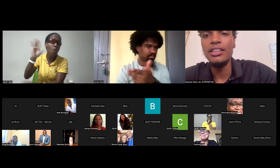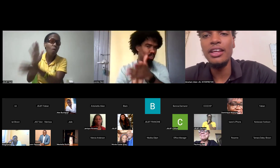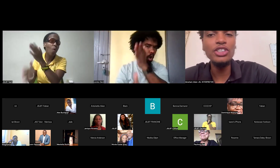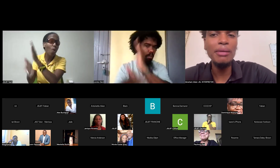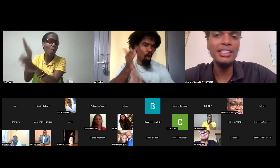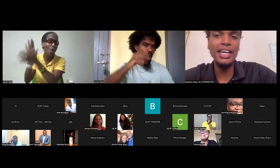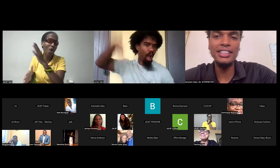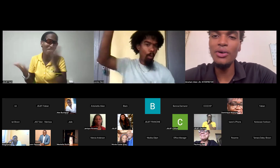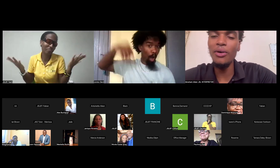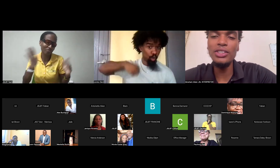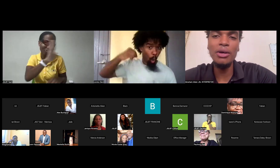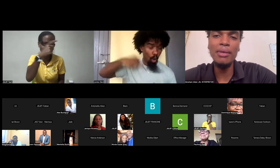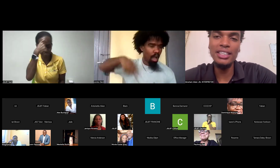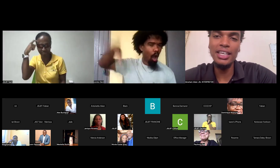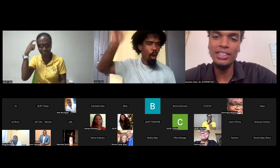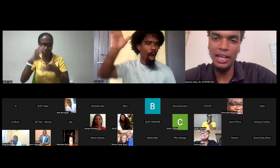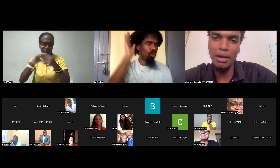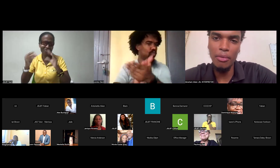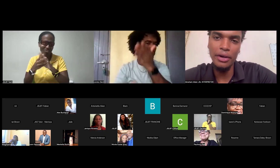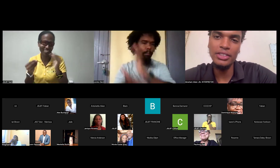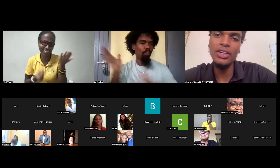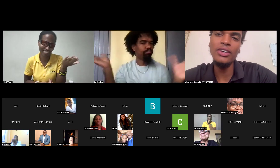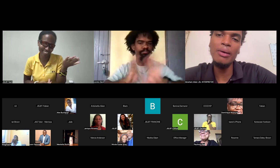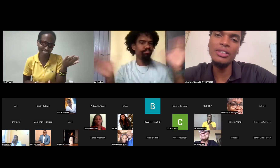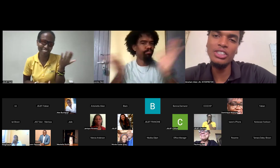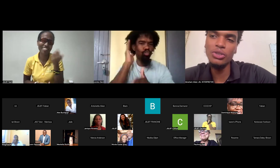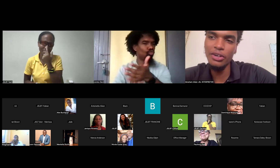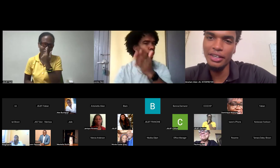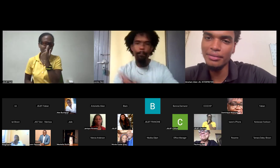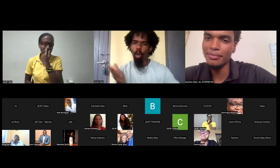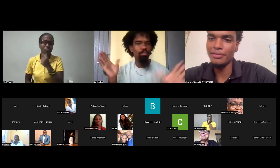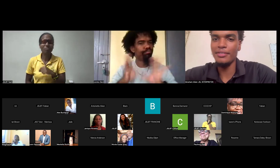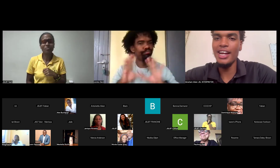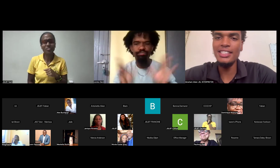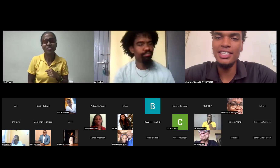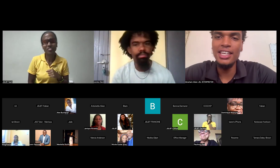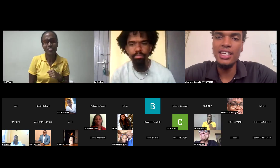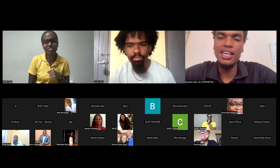they're traumatized. They don't want to come back to Kingston anymore. So that was the story, right?